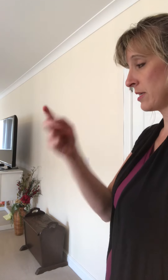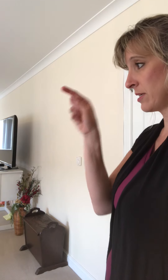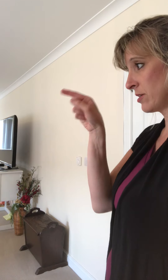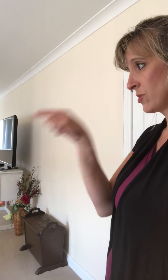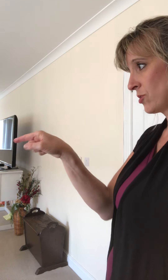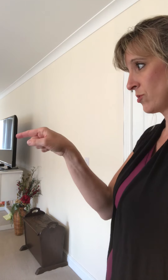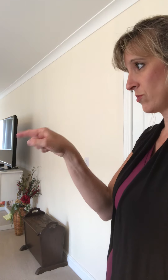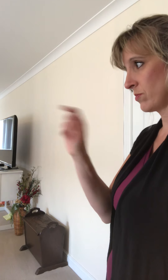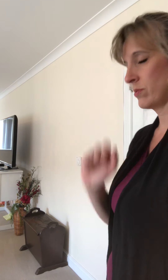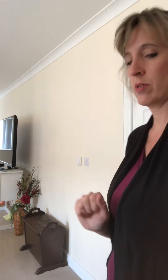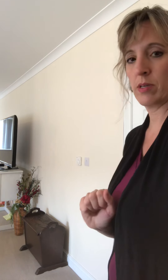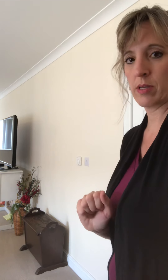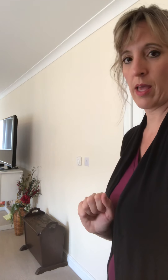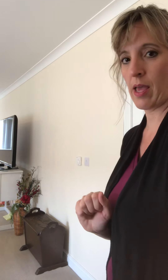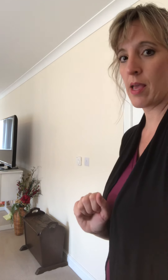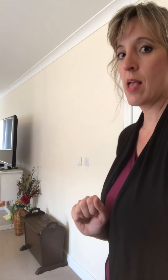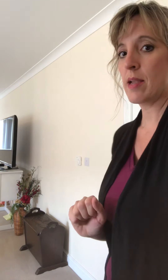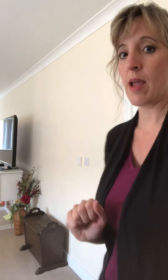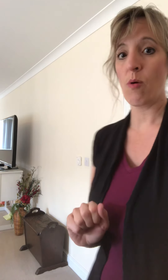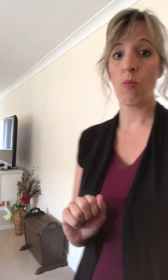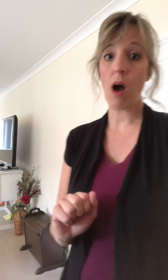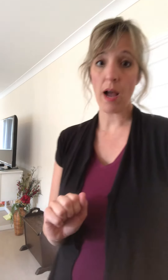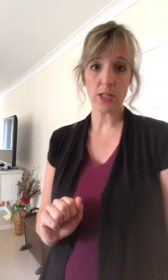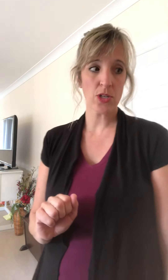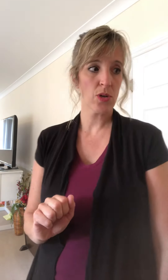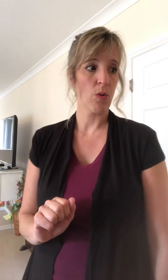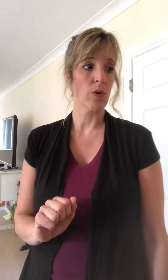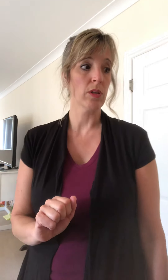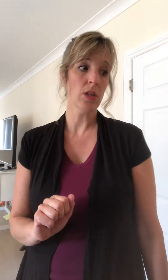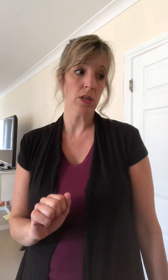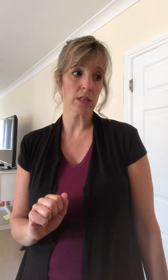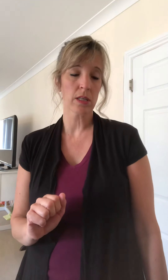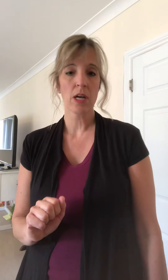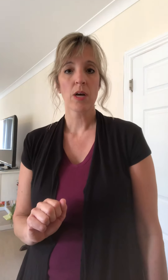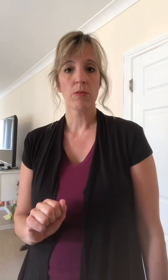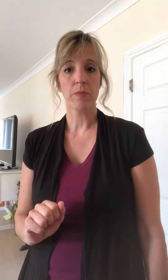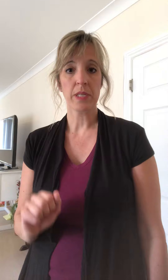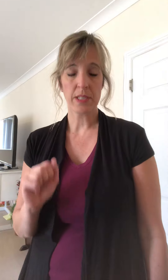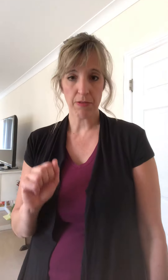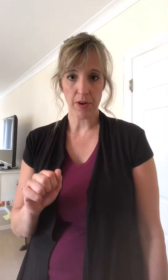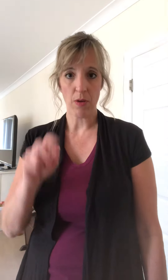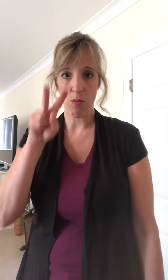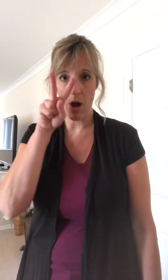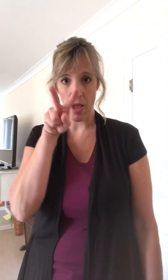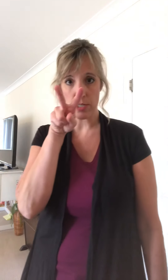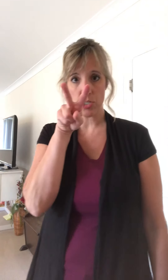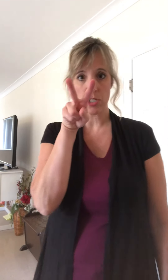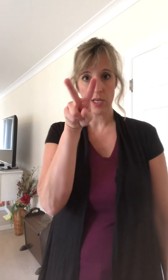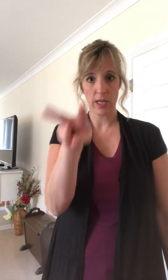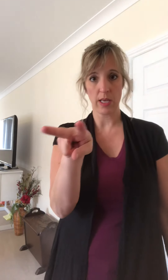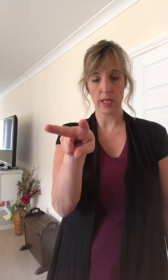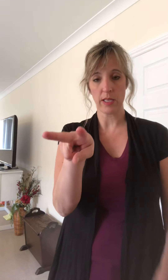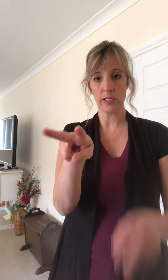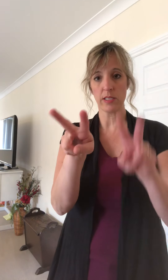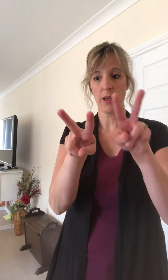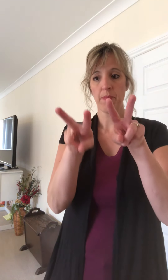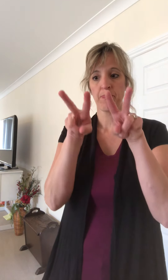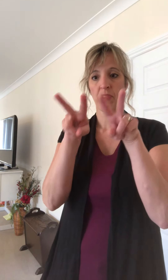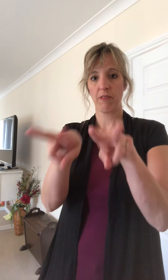see you, okay? Now watch or look would be different. Watch is